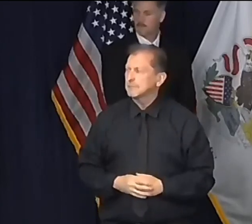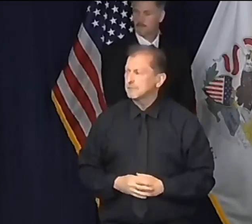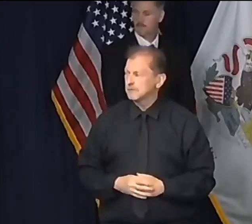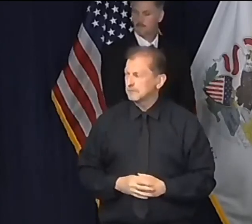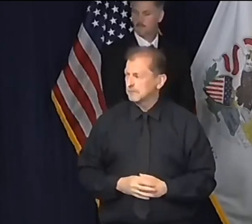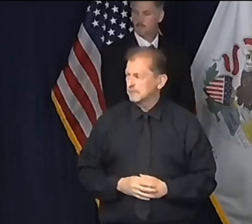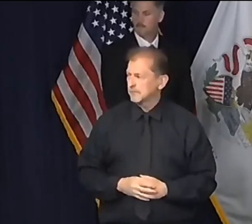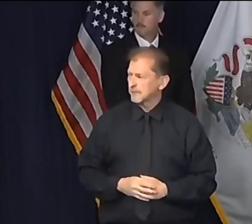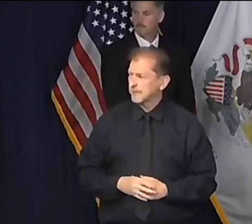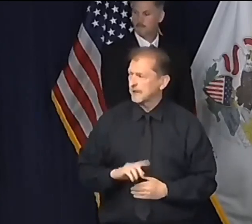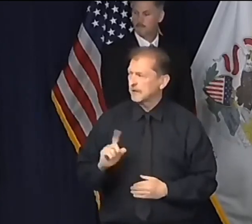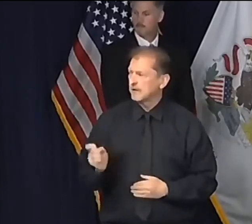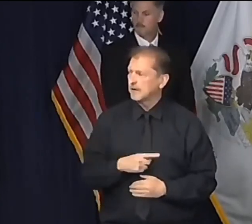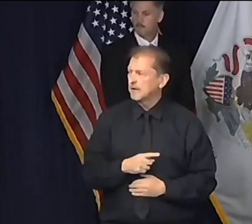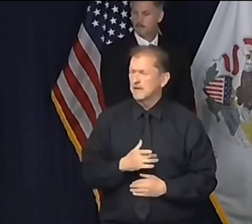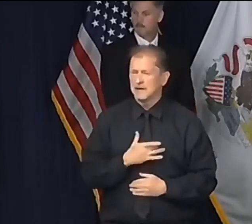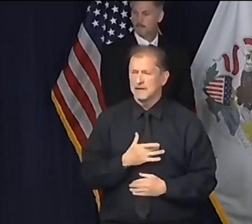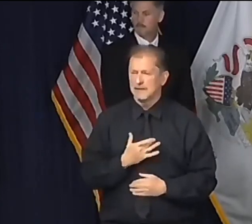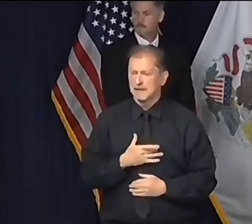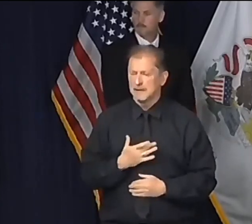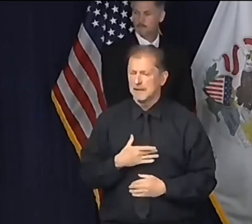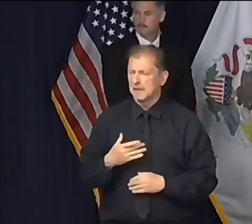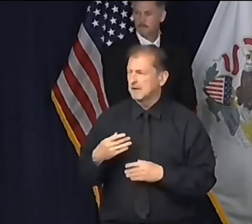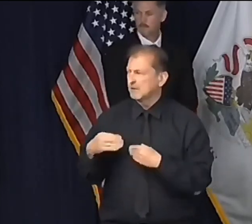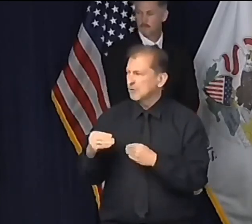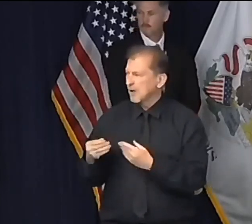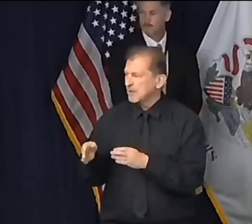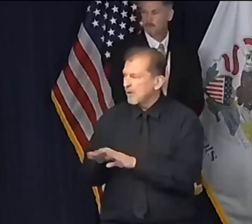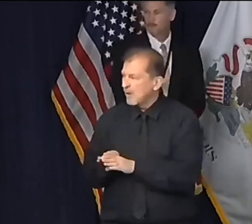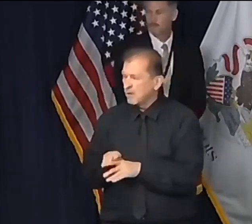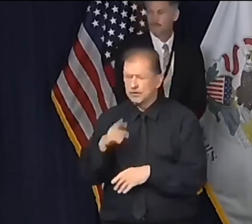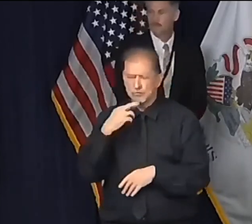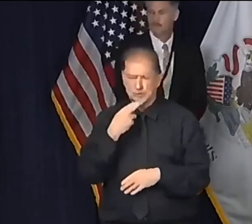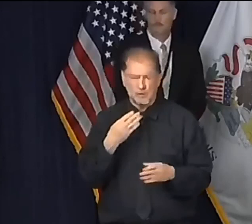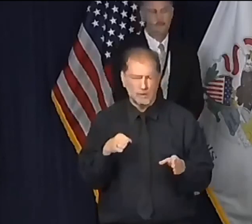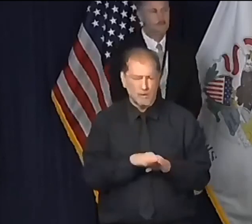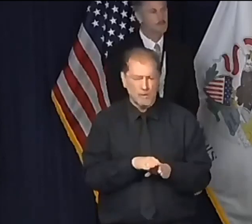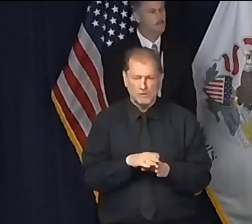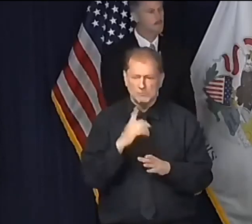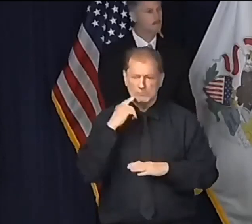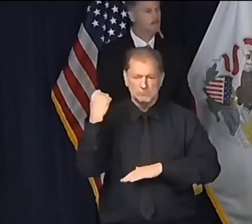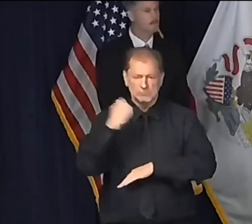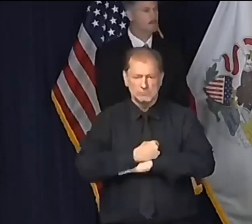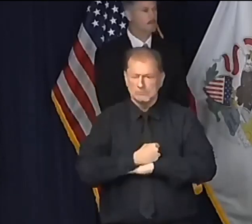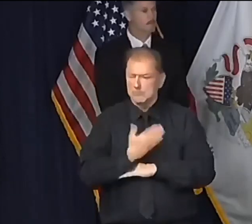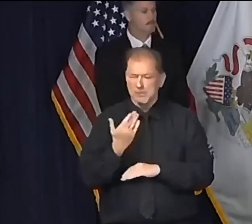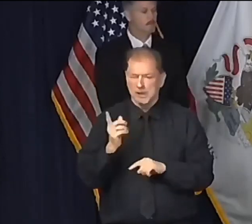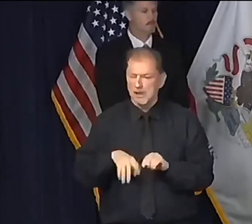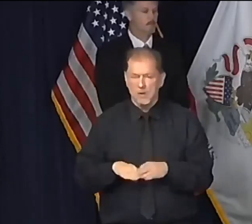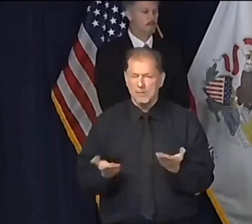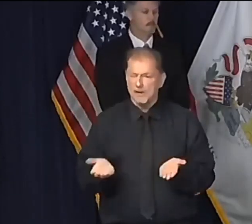How do you feel when you see shops and restaurants closed, maybe forever, because of your decision?